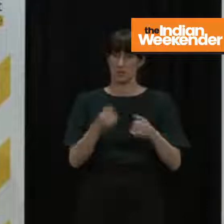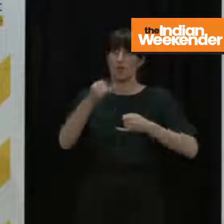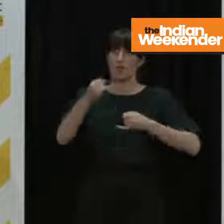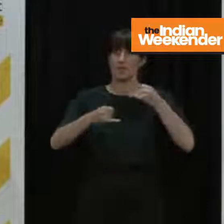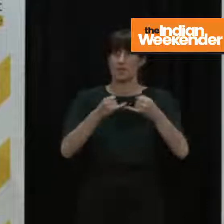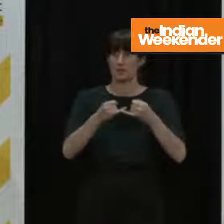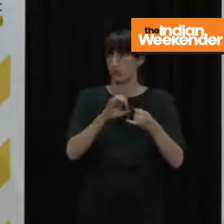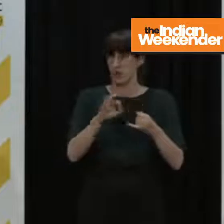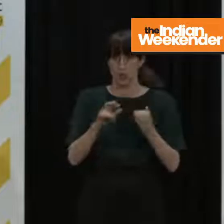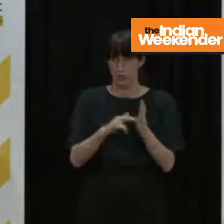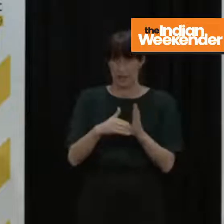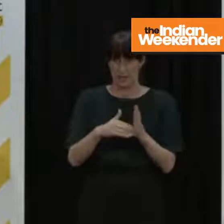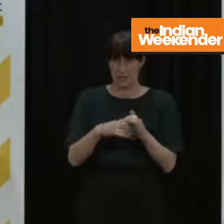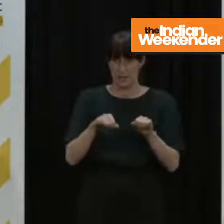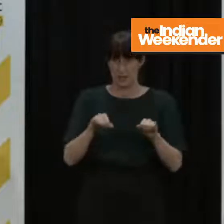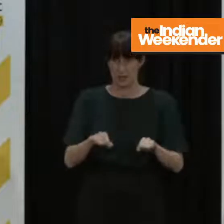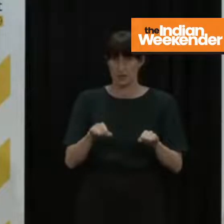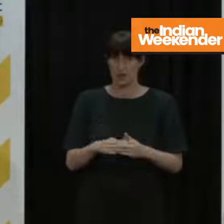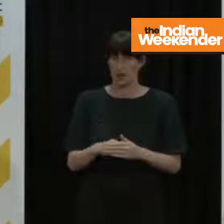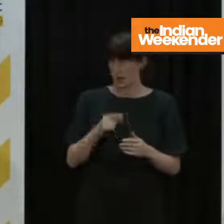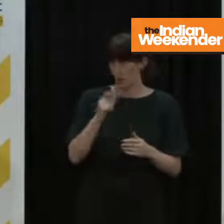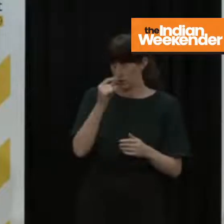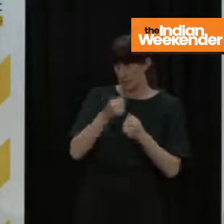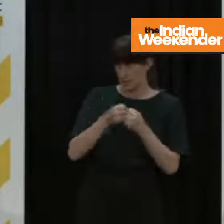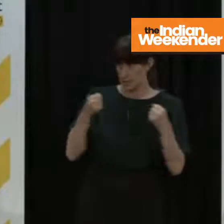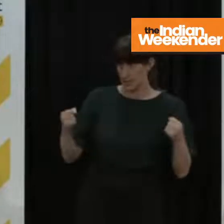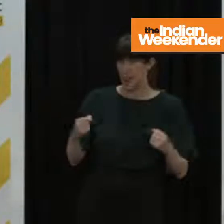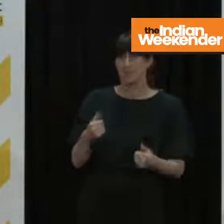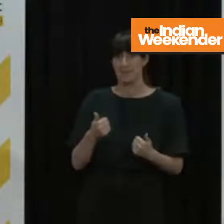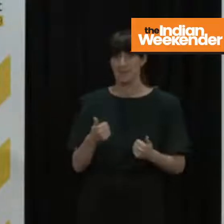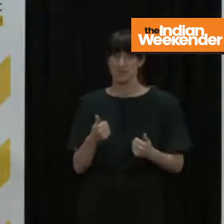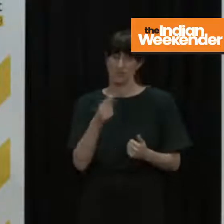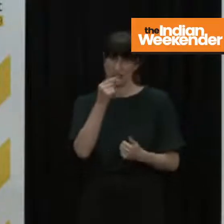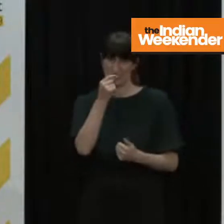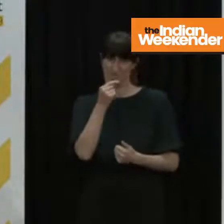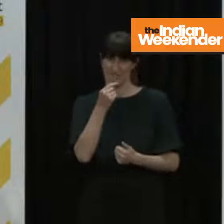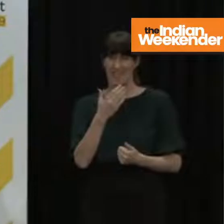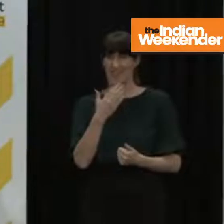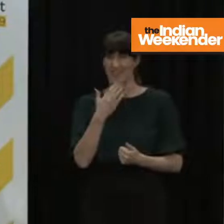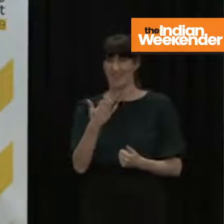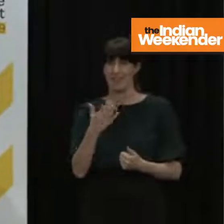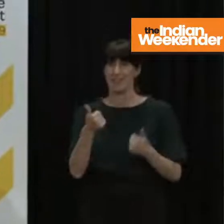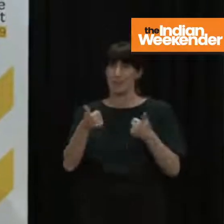in January, potentially, yes. All right, everybody, have a good weekend. Thank you.